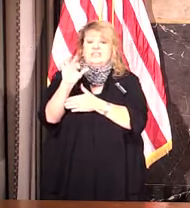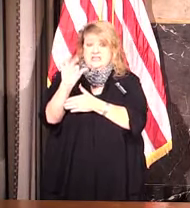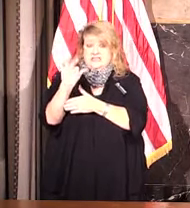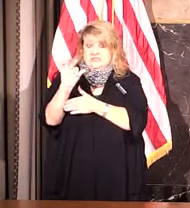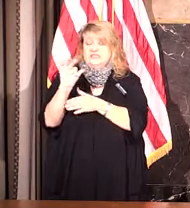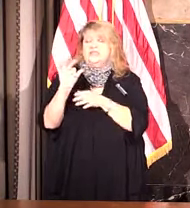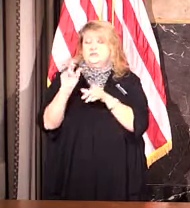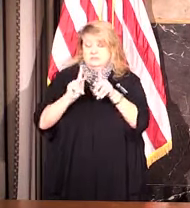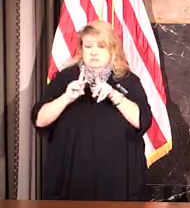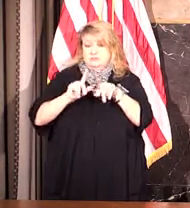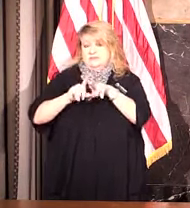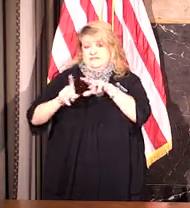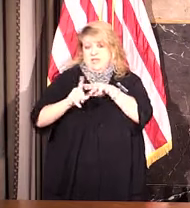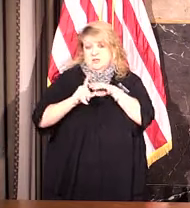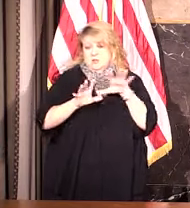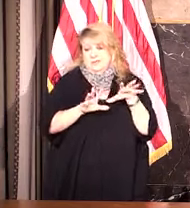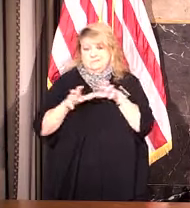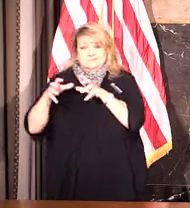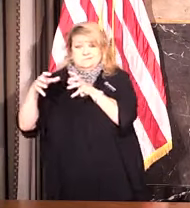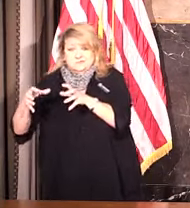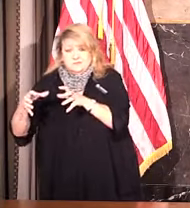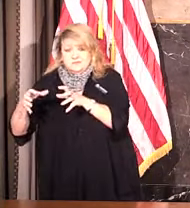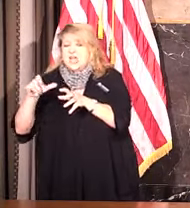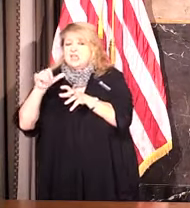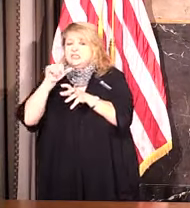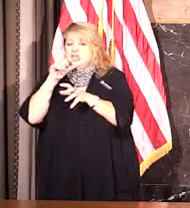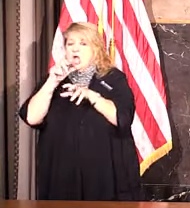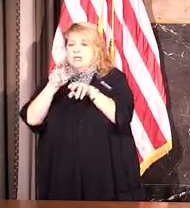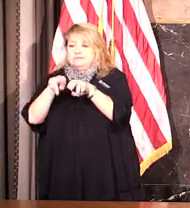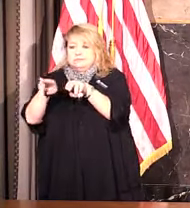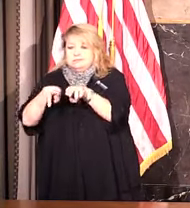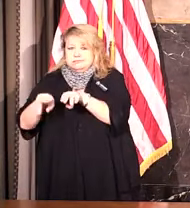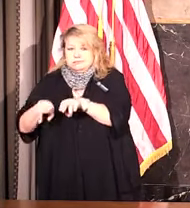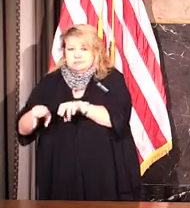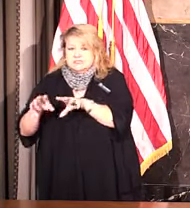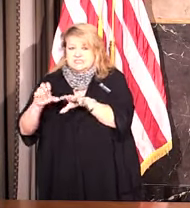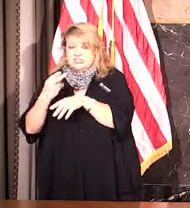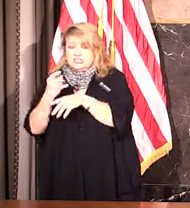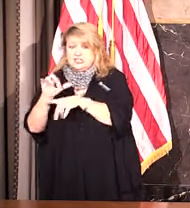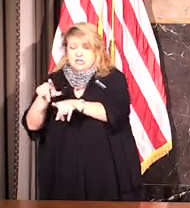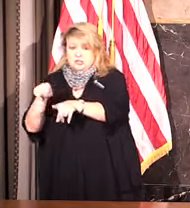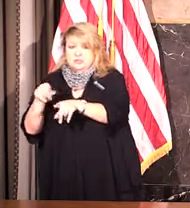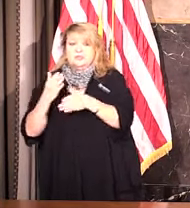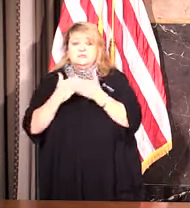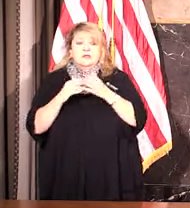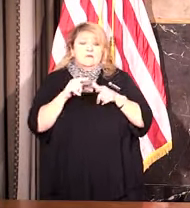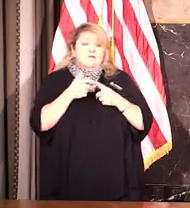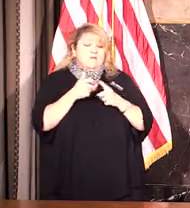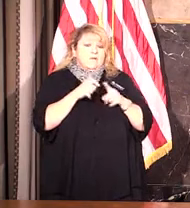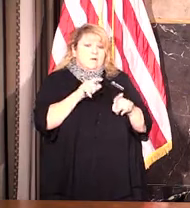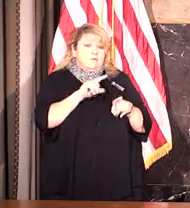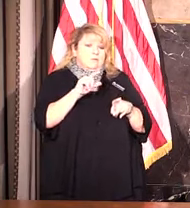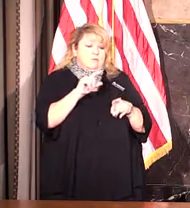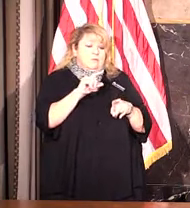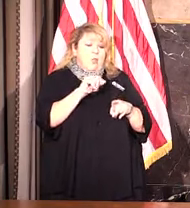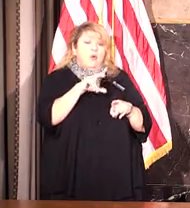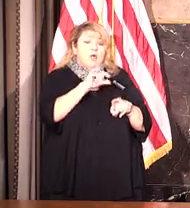non-congregant shelters because of the hurricanes. 2,030 of them were Hurricane Laura evacuees being housed in